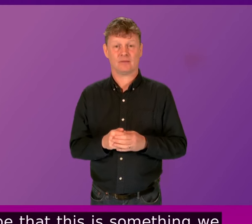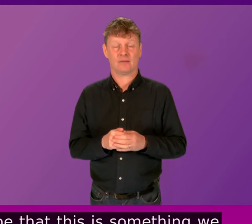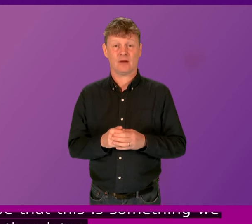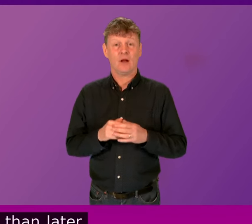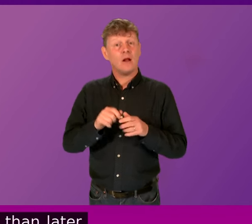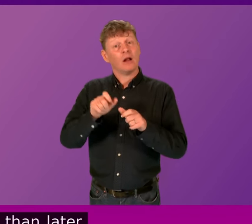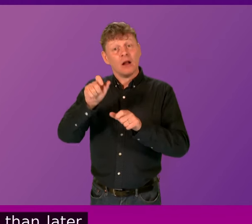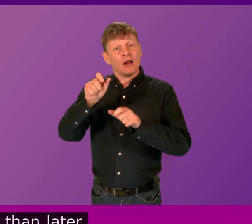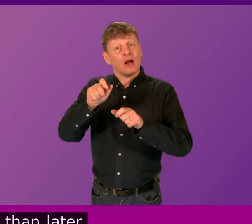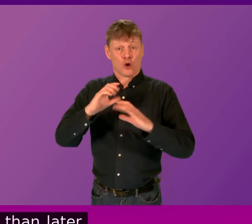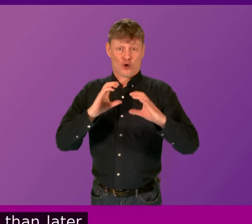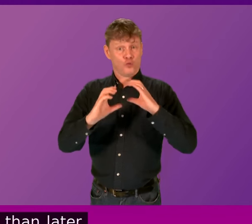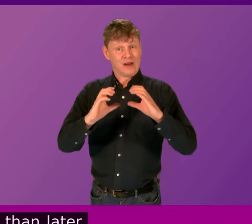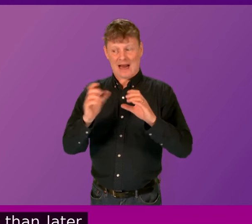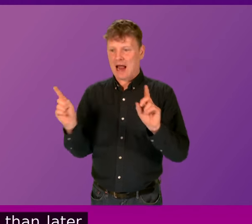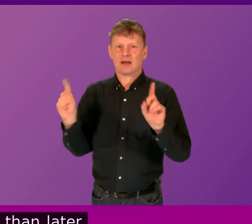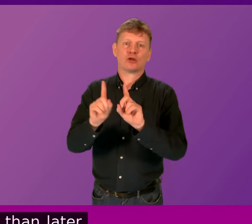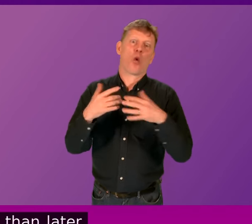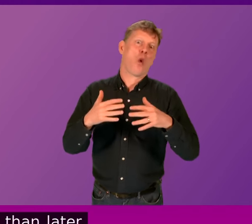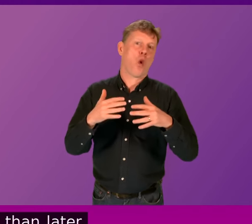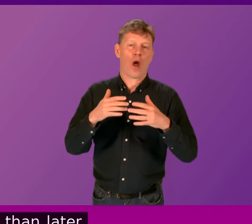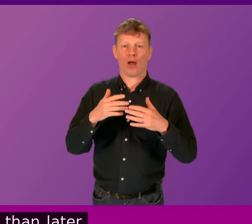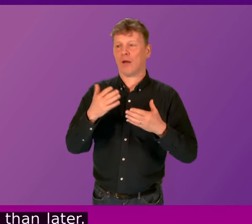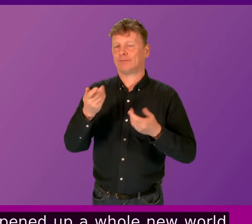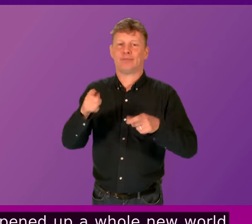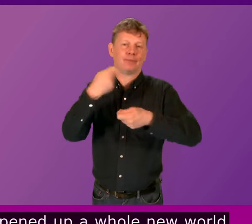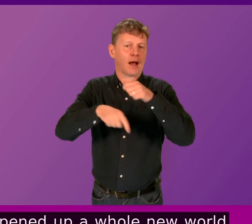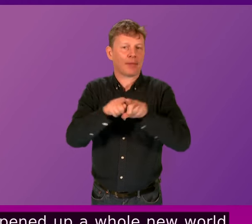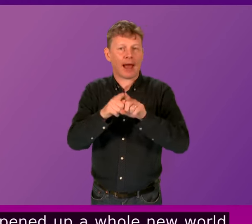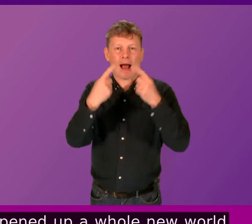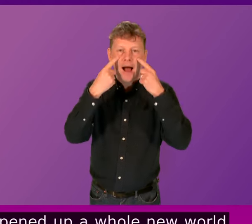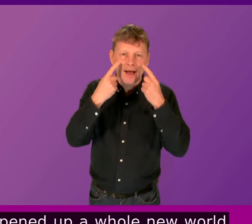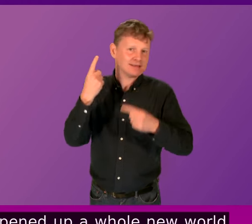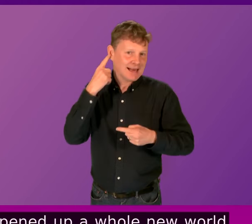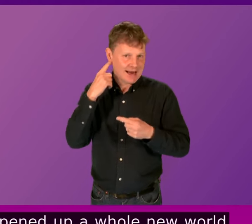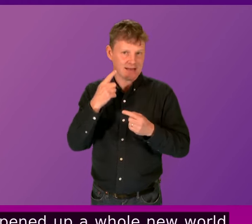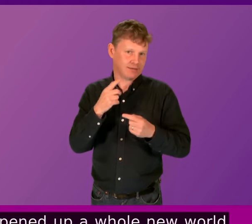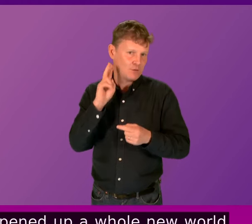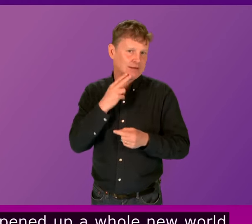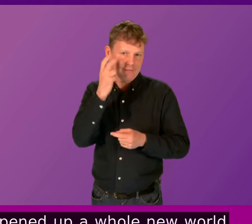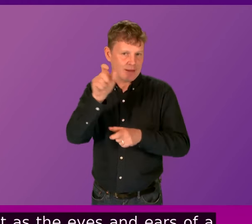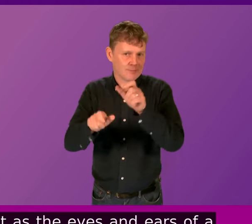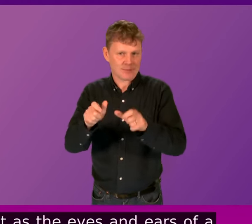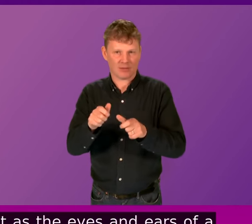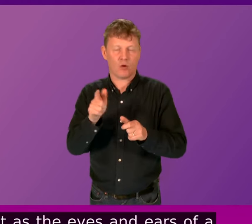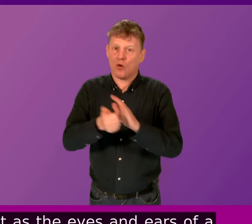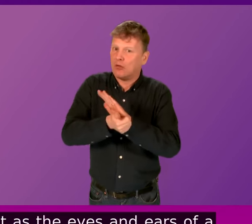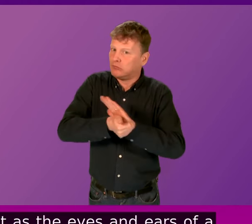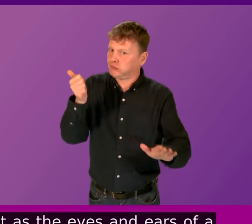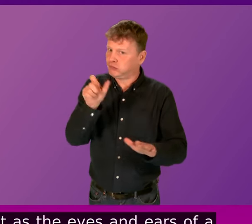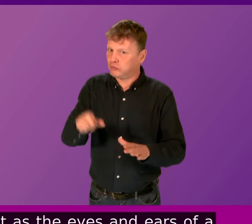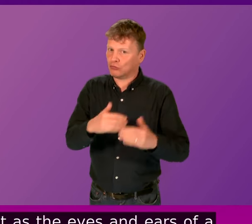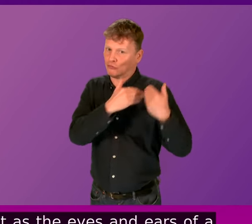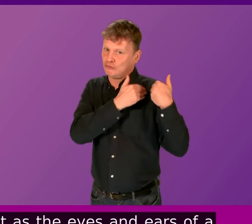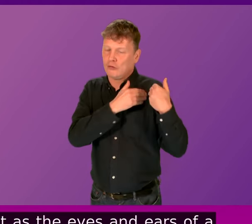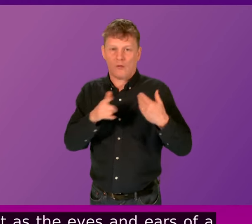whole new world are communicators who act as the eyes and ears of a deafblind person. This is a highly skilled role which involves